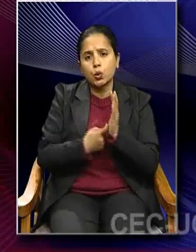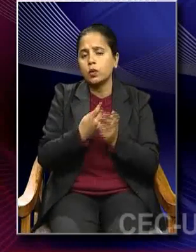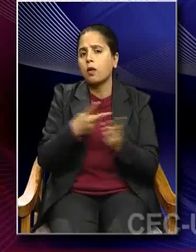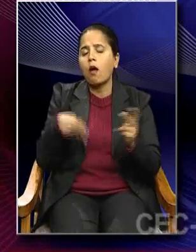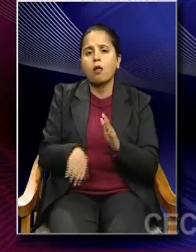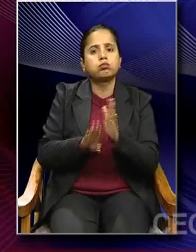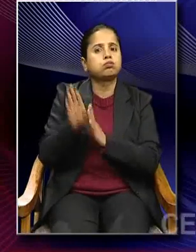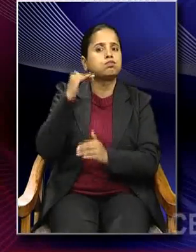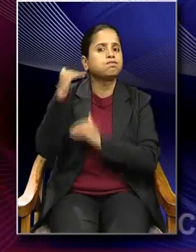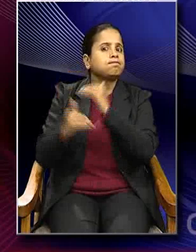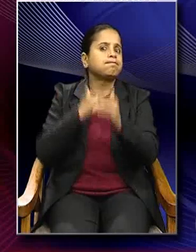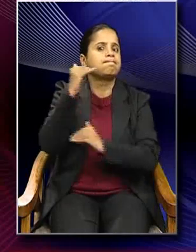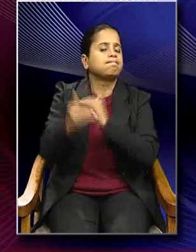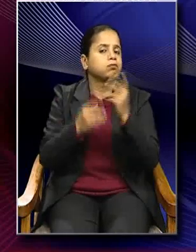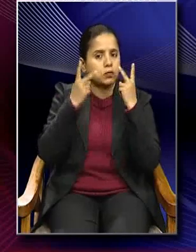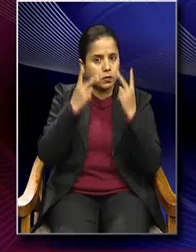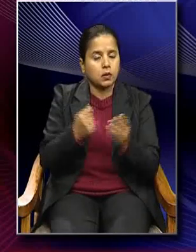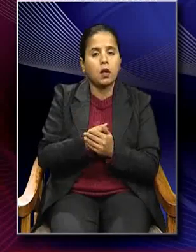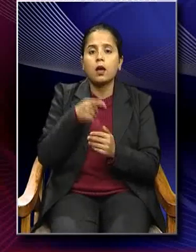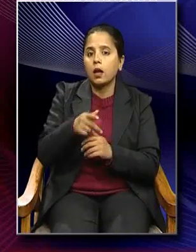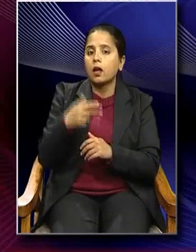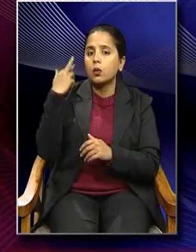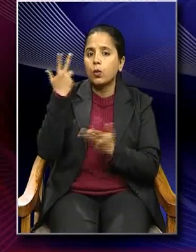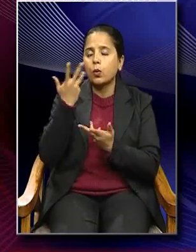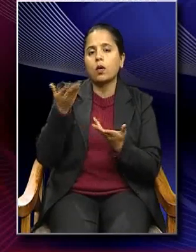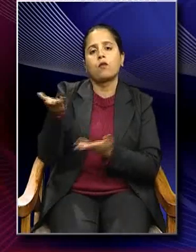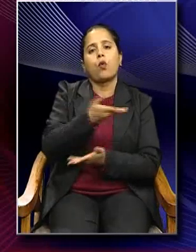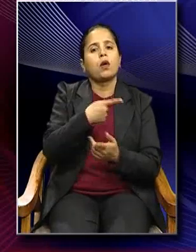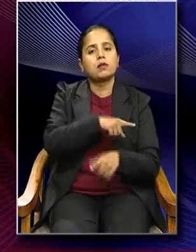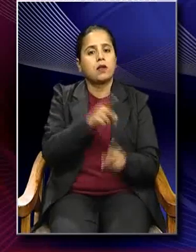improving or progressing. Therefore, he kinds of